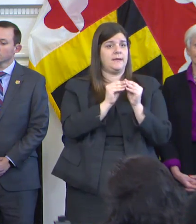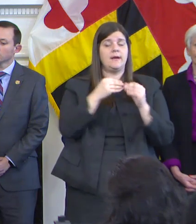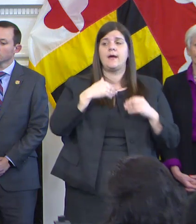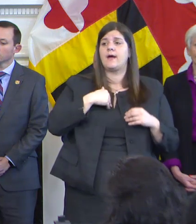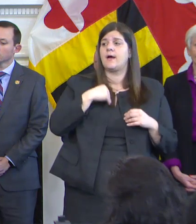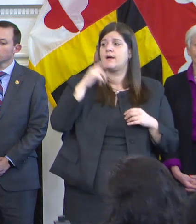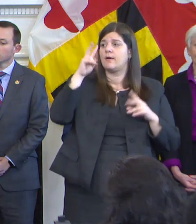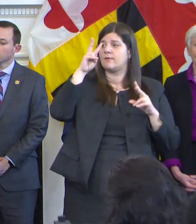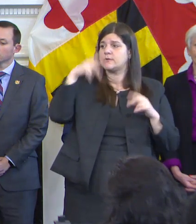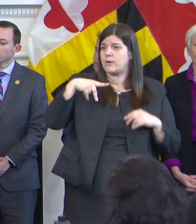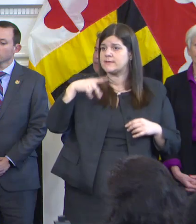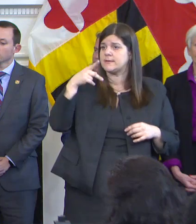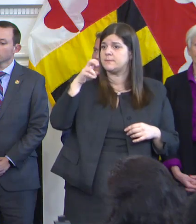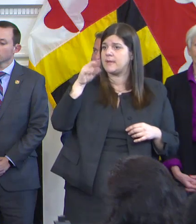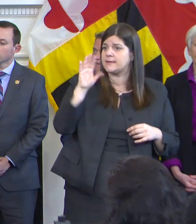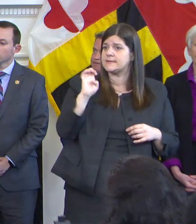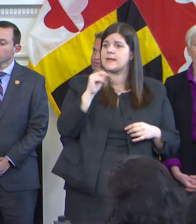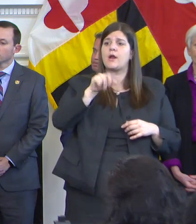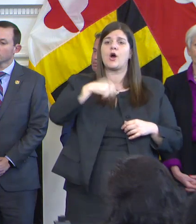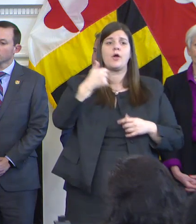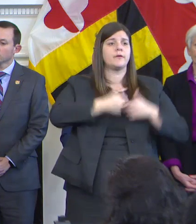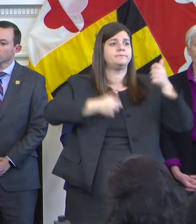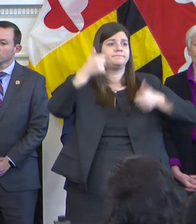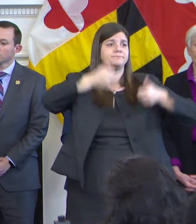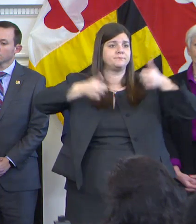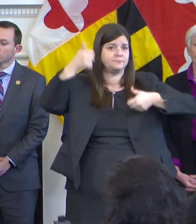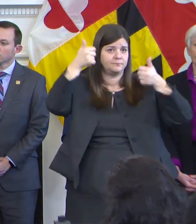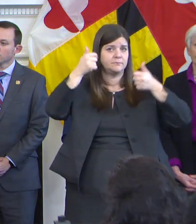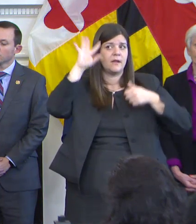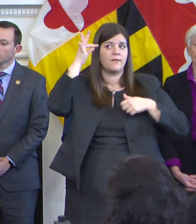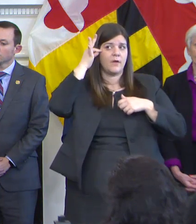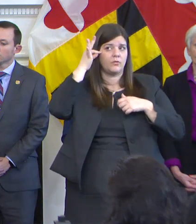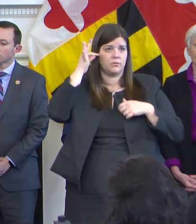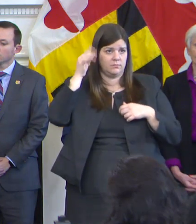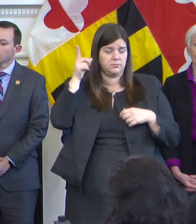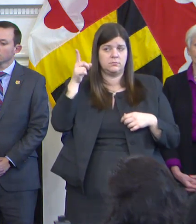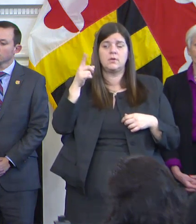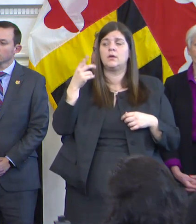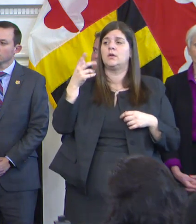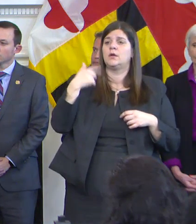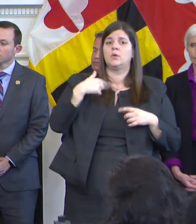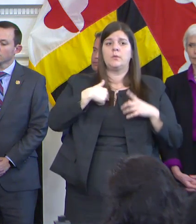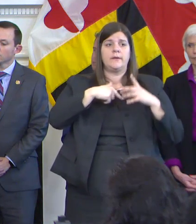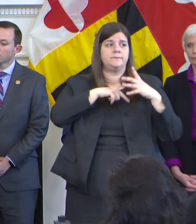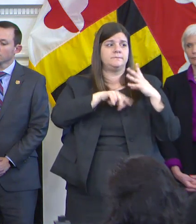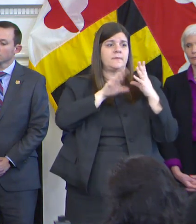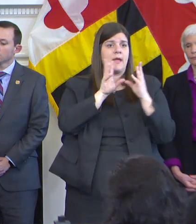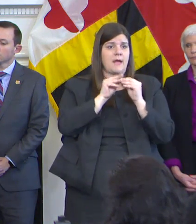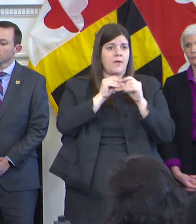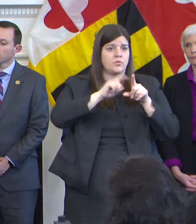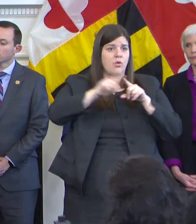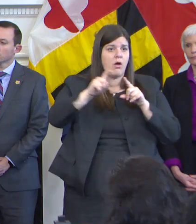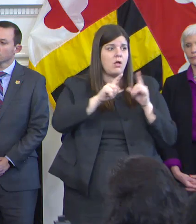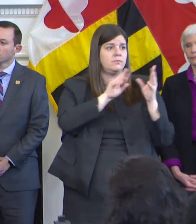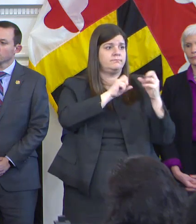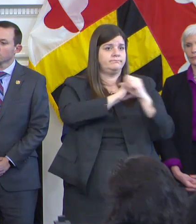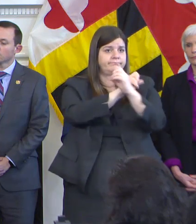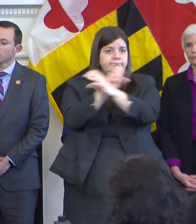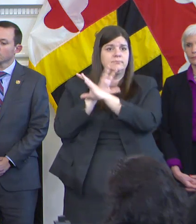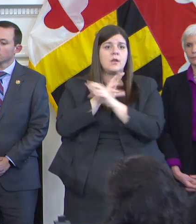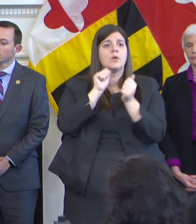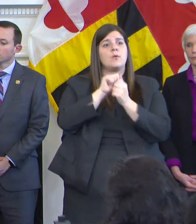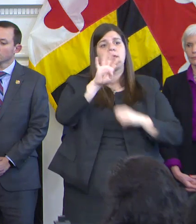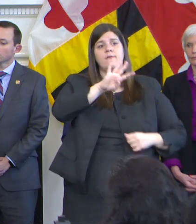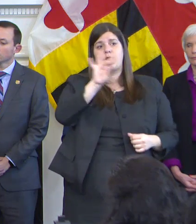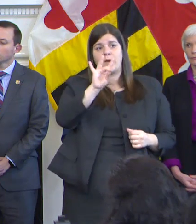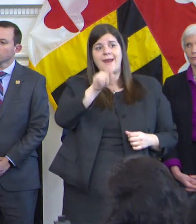top-ranking federal officials. We had on conference call 48 of America's governors. As